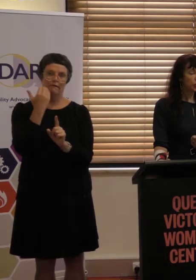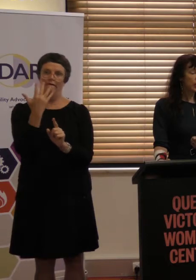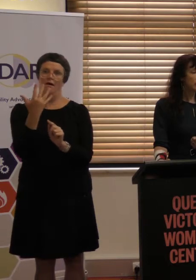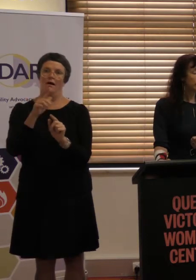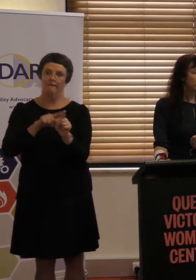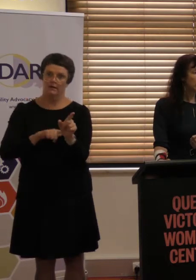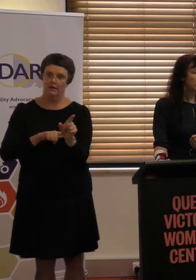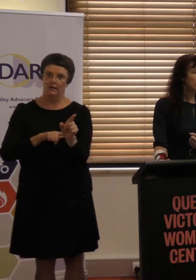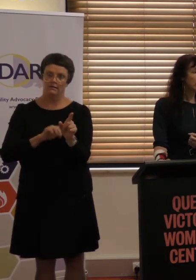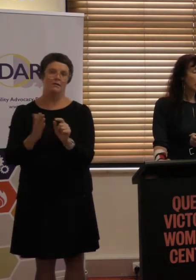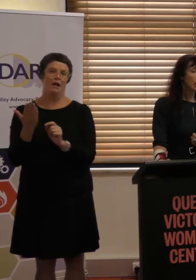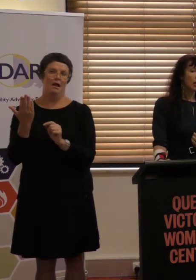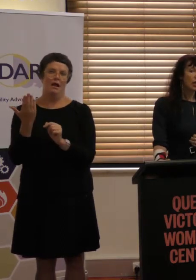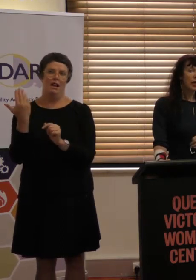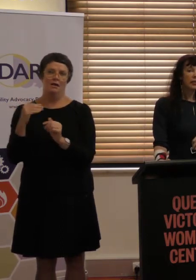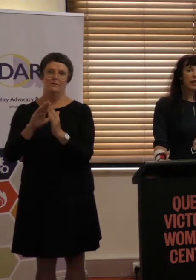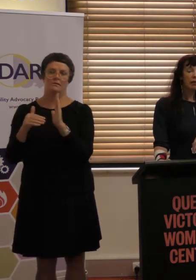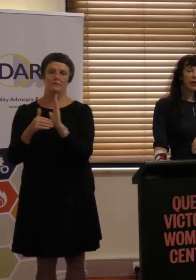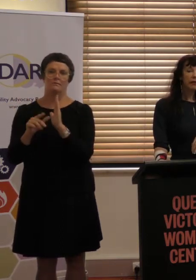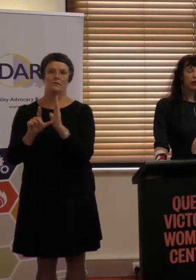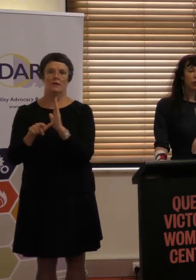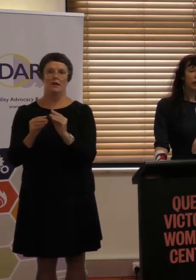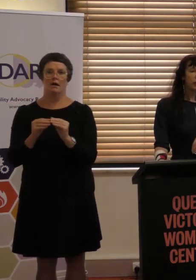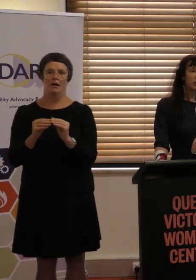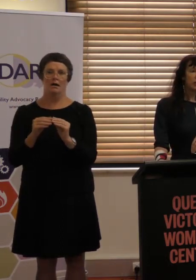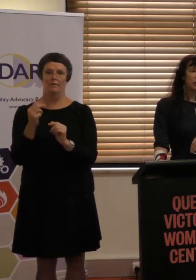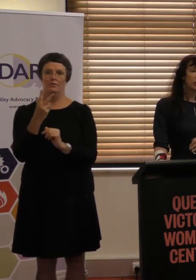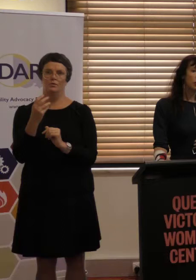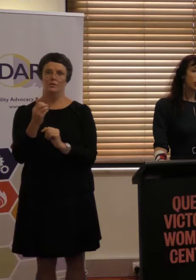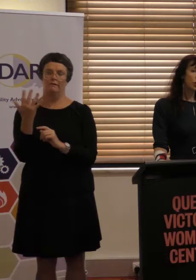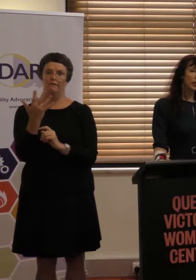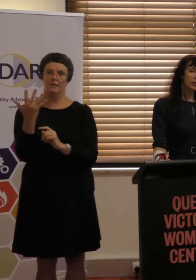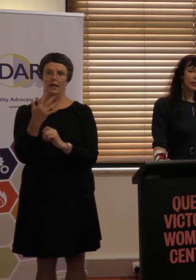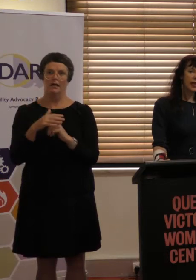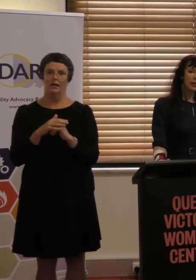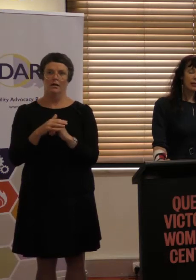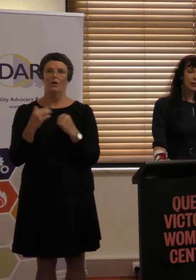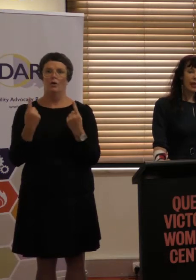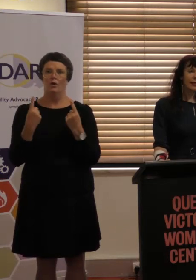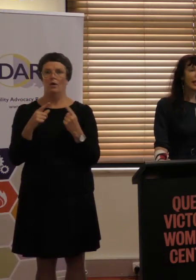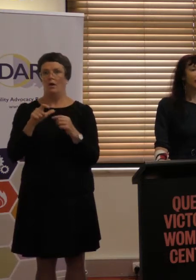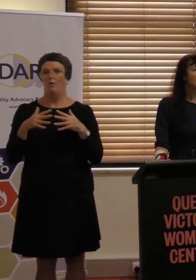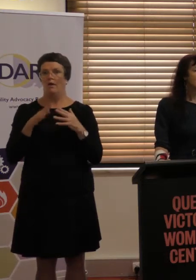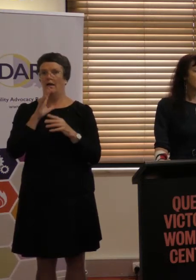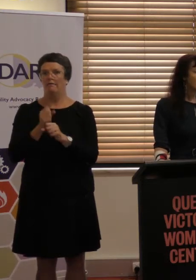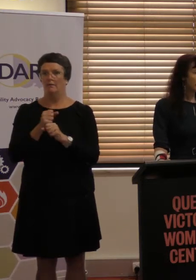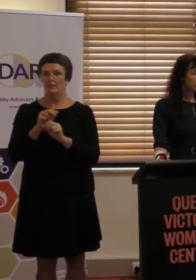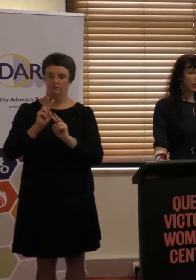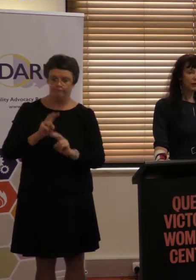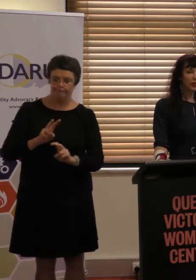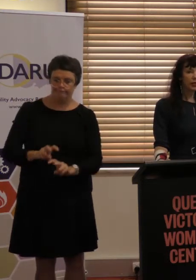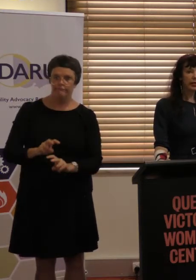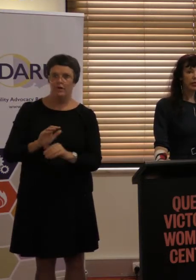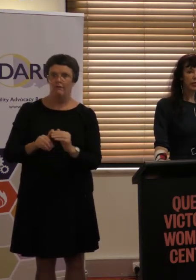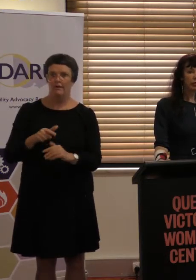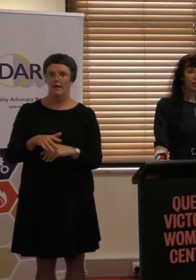was 2015, undertaken by the federal government, treated the standards as a narrative rather than a piece